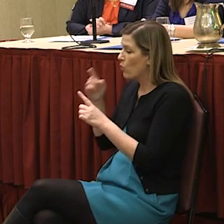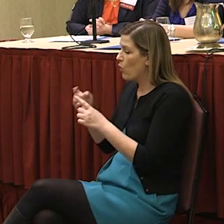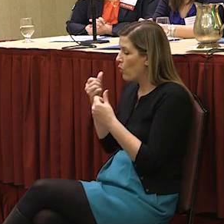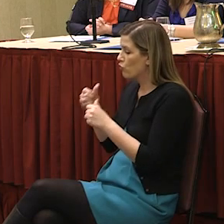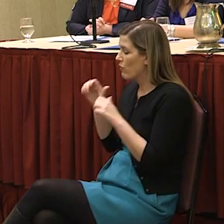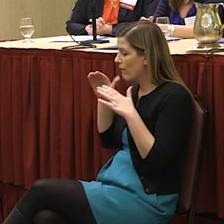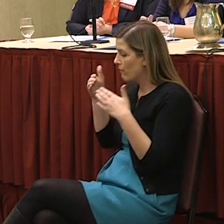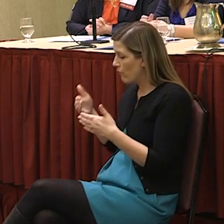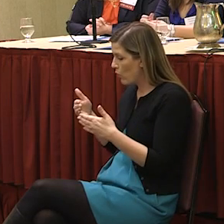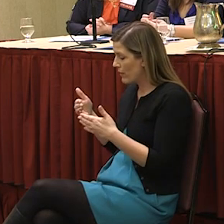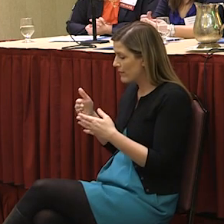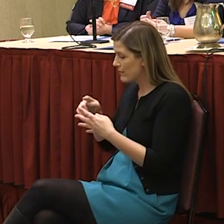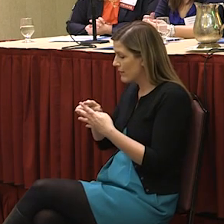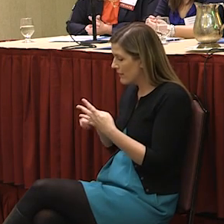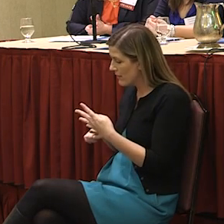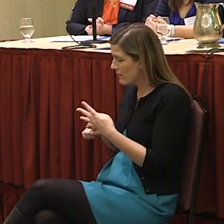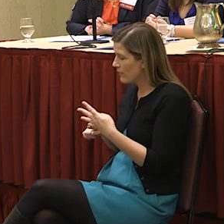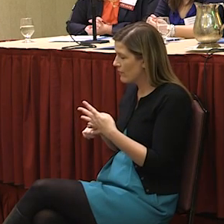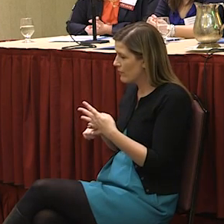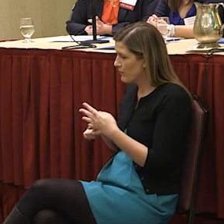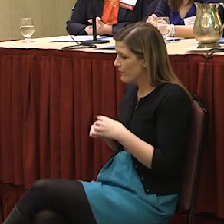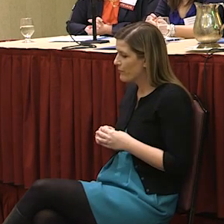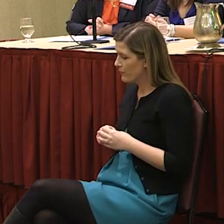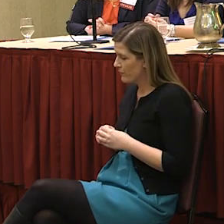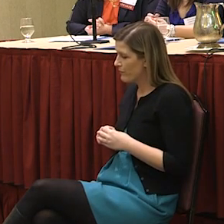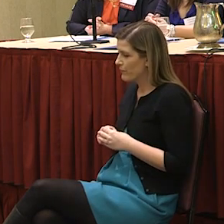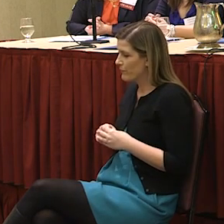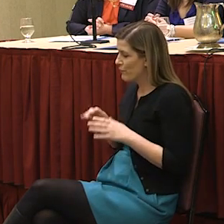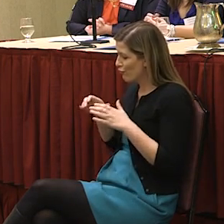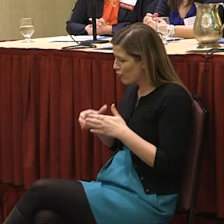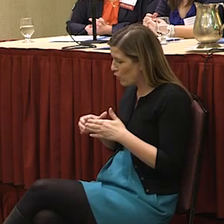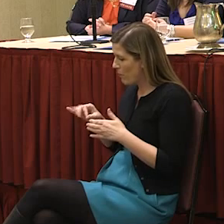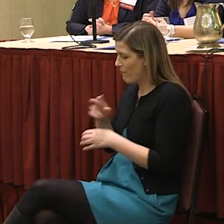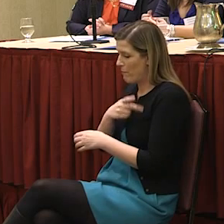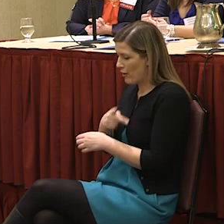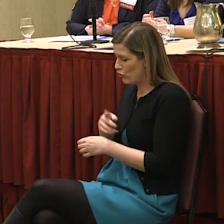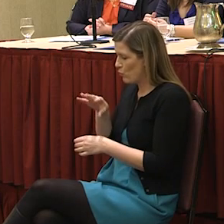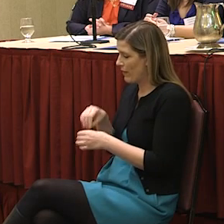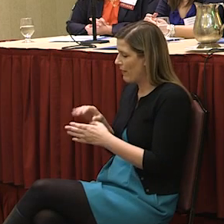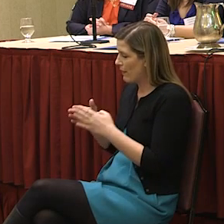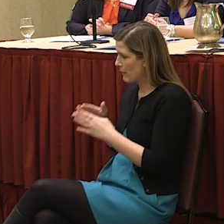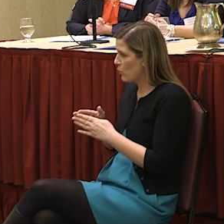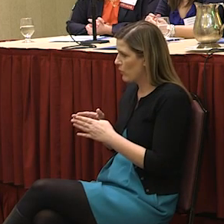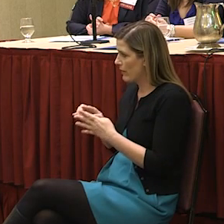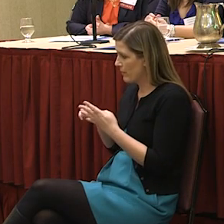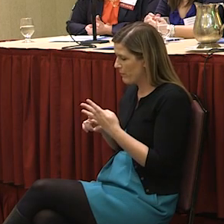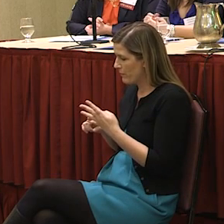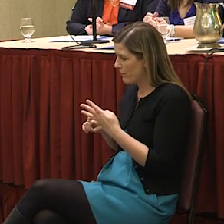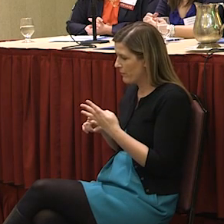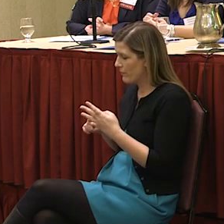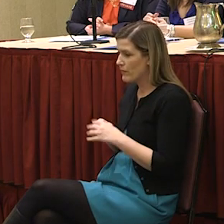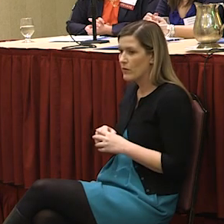to focus on those particular core group of patients or individuals in the community. Actually, this is for